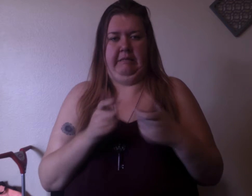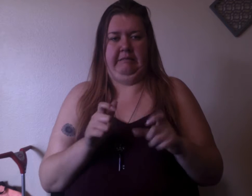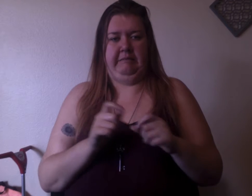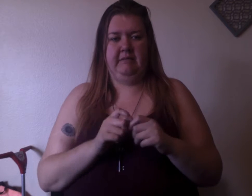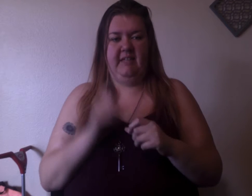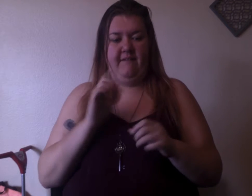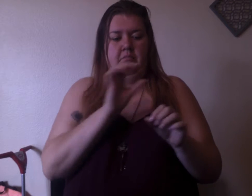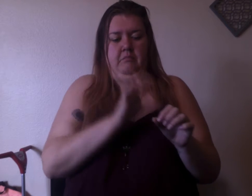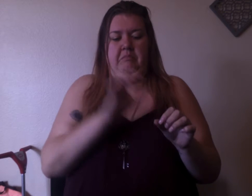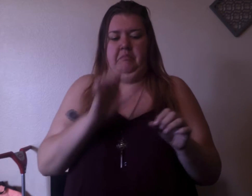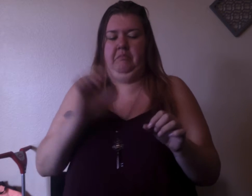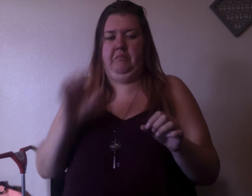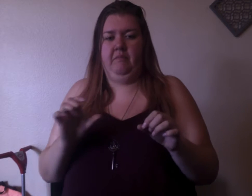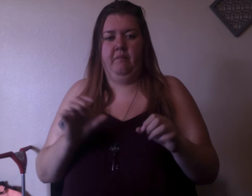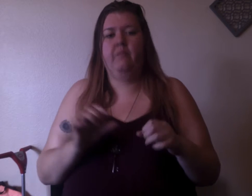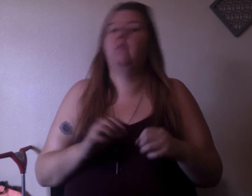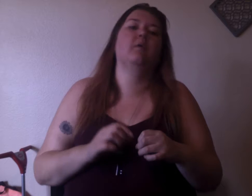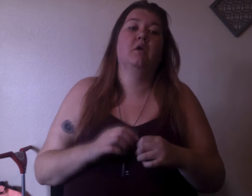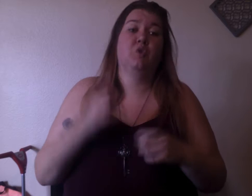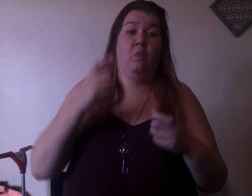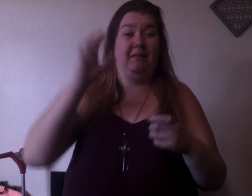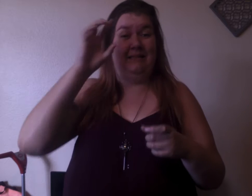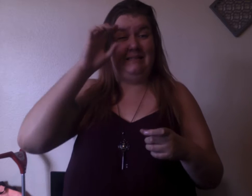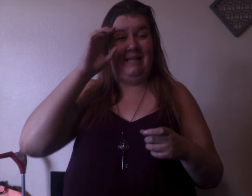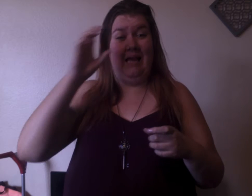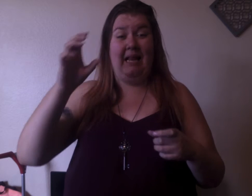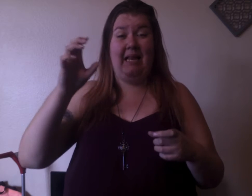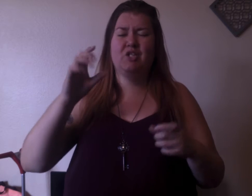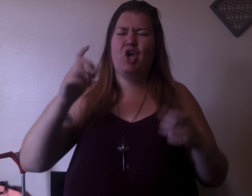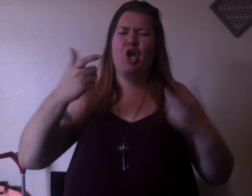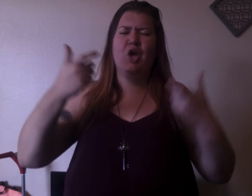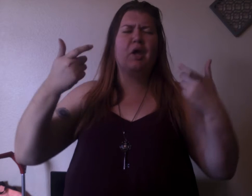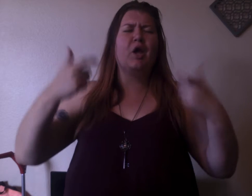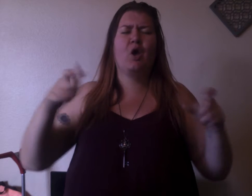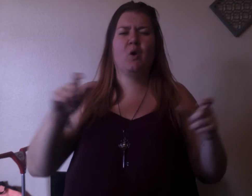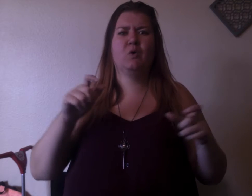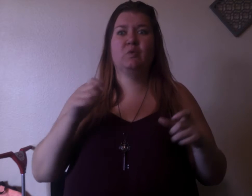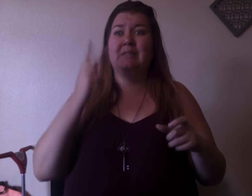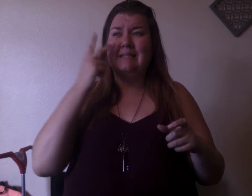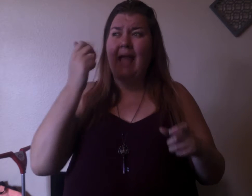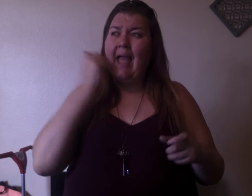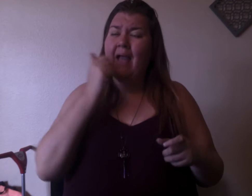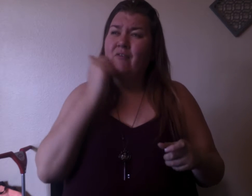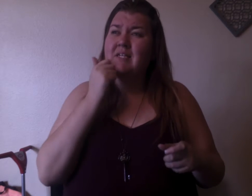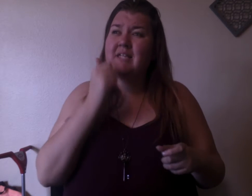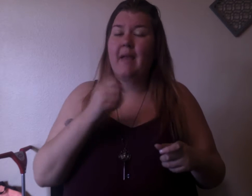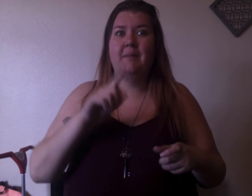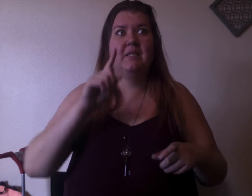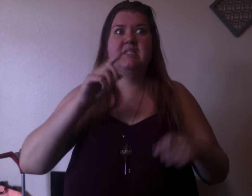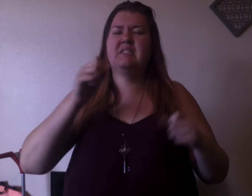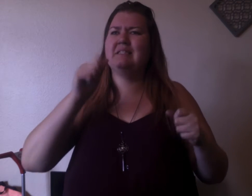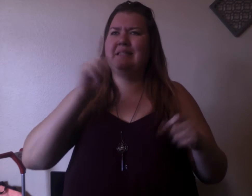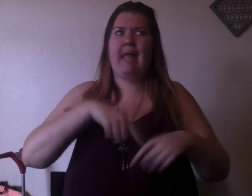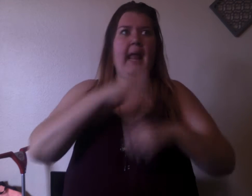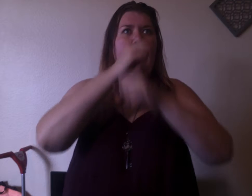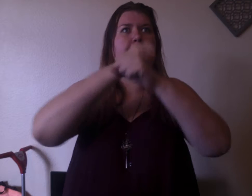So the sun, once again, is huge. Even though we see it almost every day, it is unimaginably huge. Even the Earth is kind